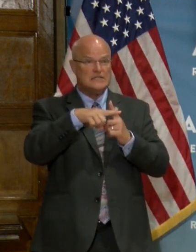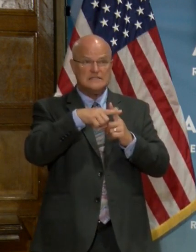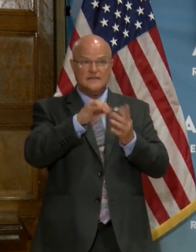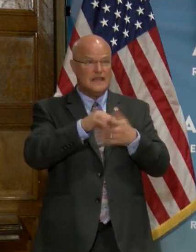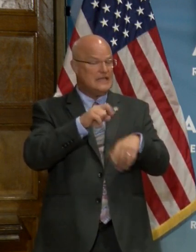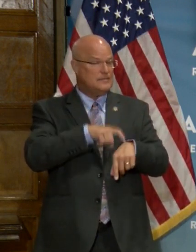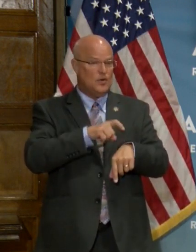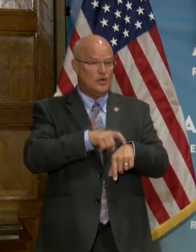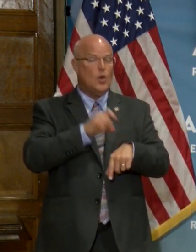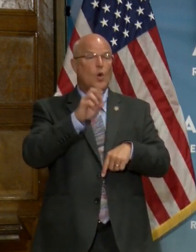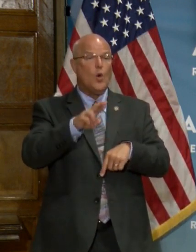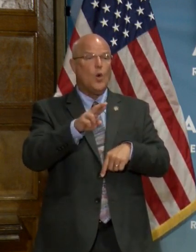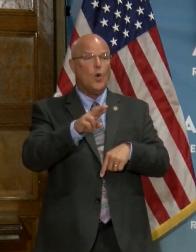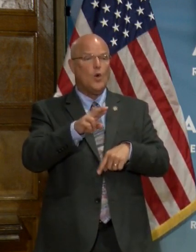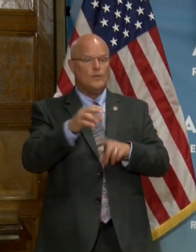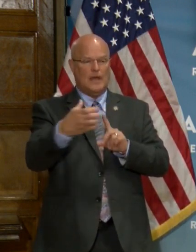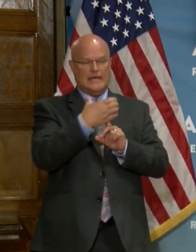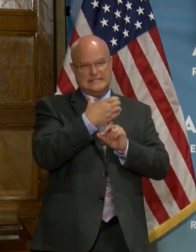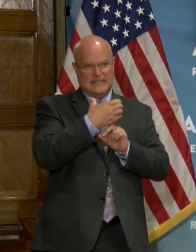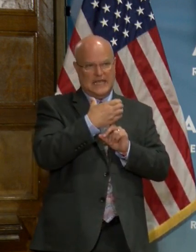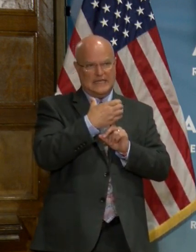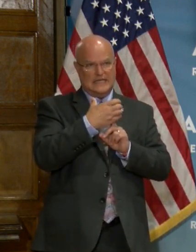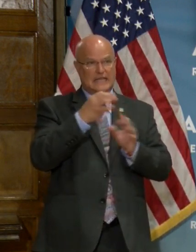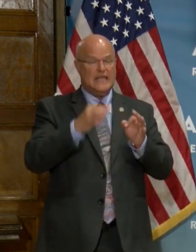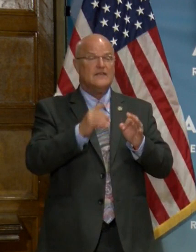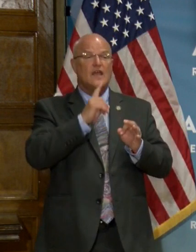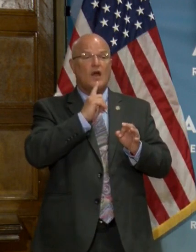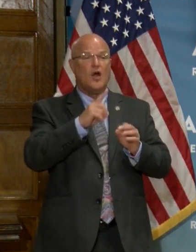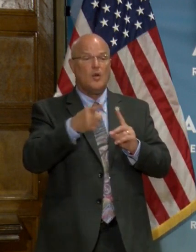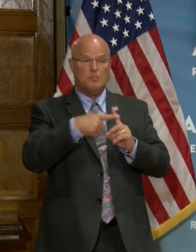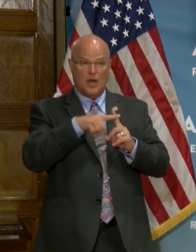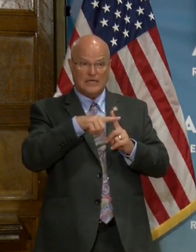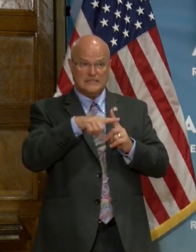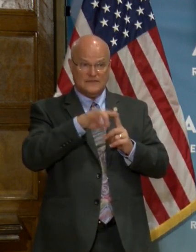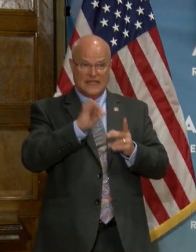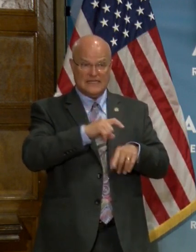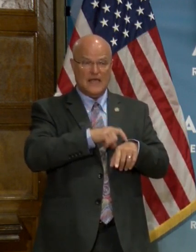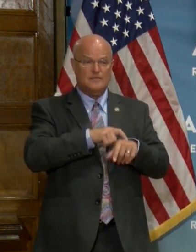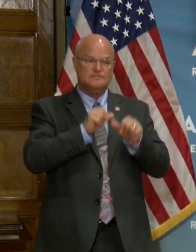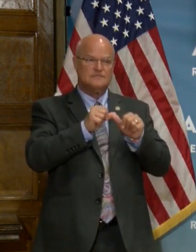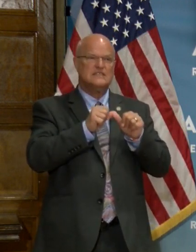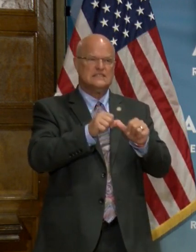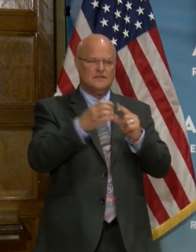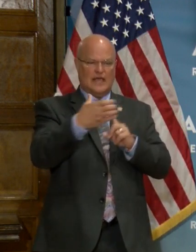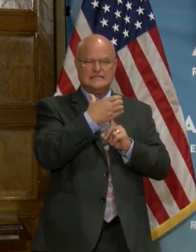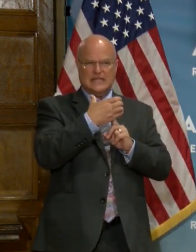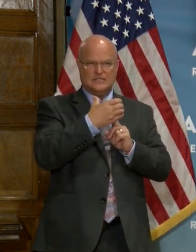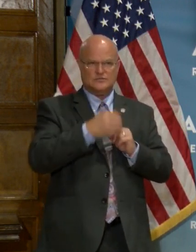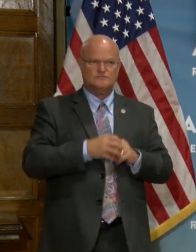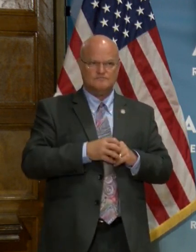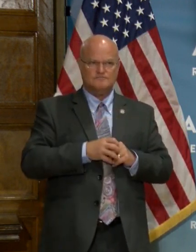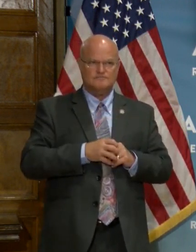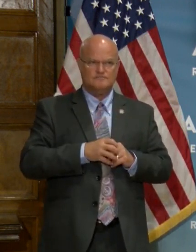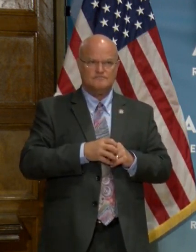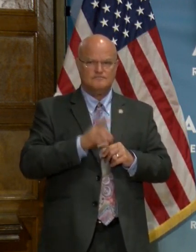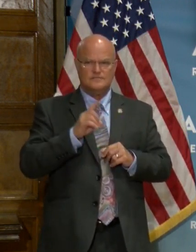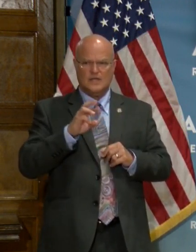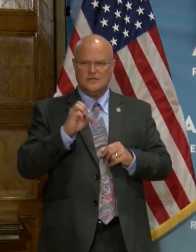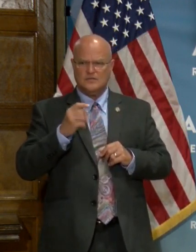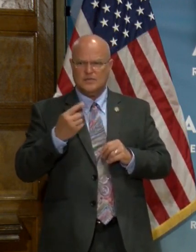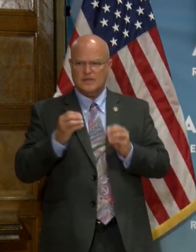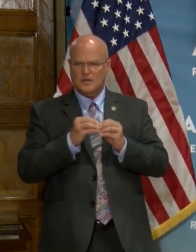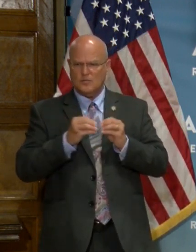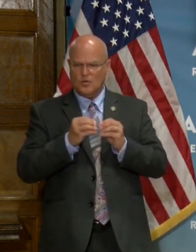that point, or they would be isolated. If they are positive at that point, they would continue their isolation. Dr. Smith, did you